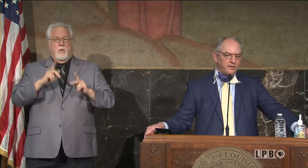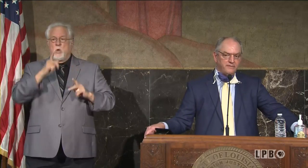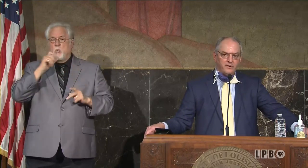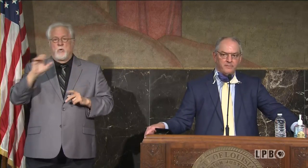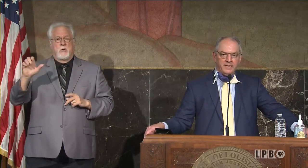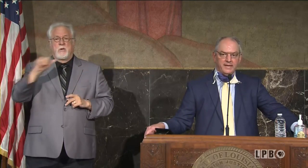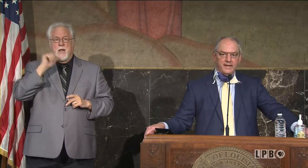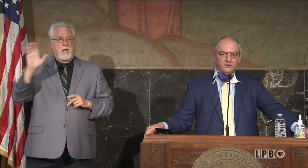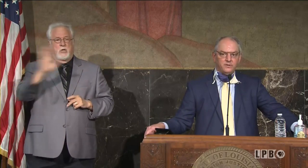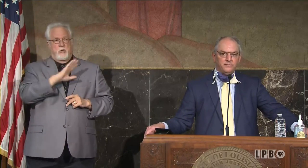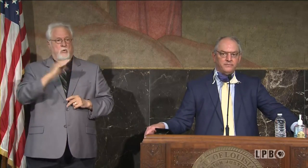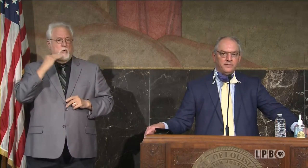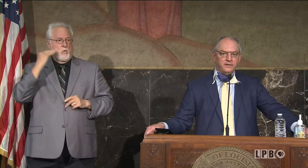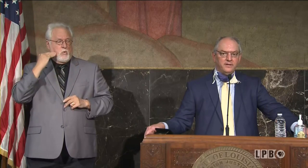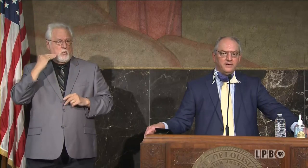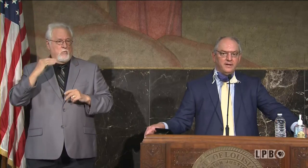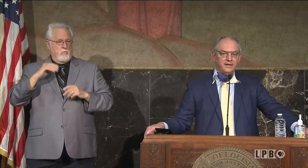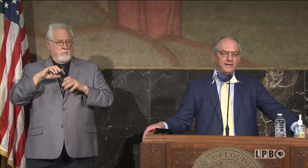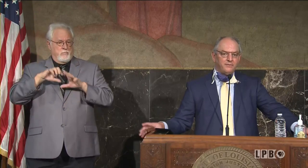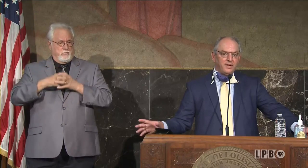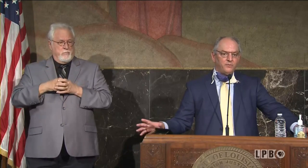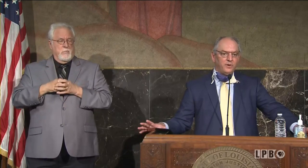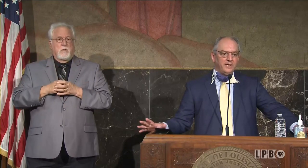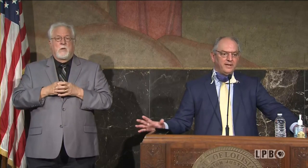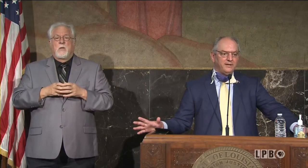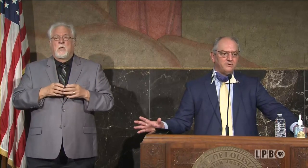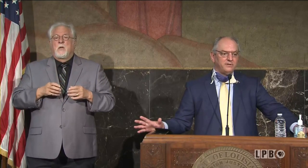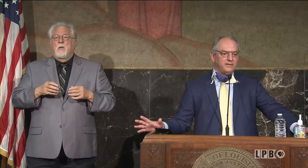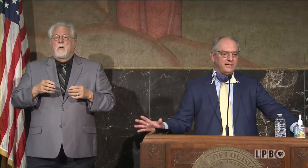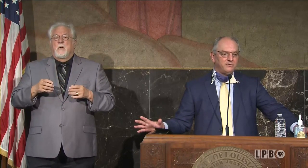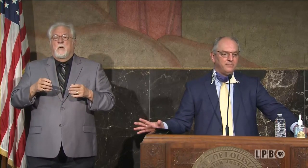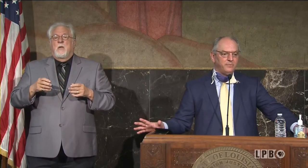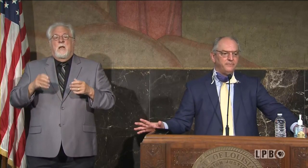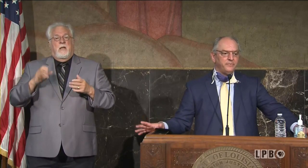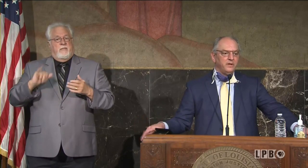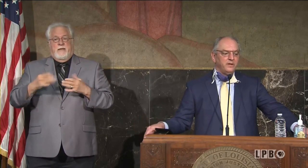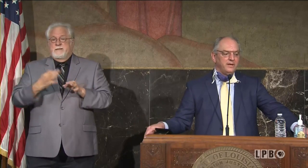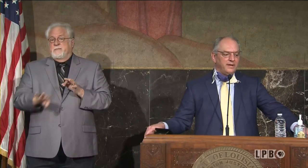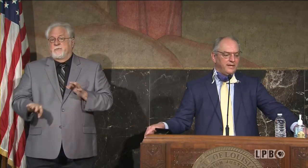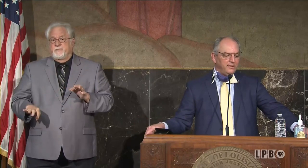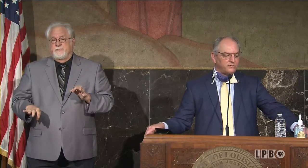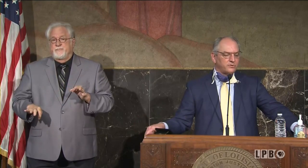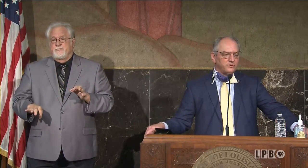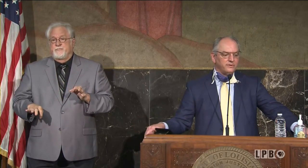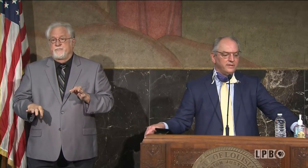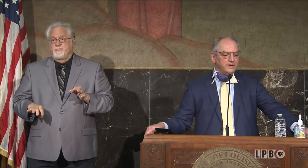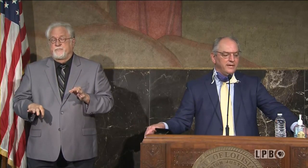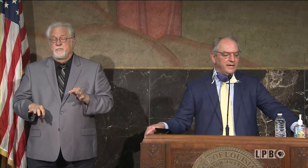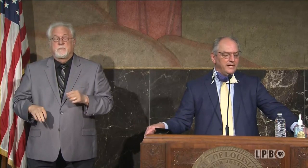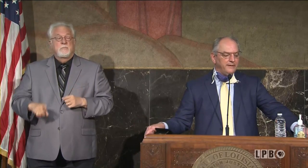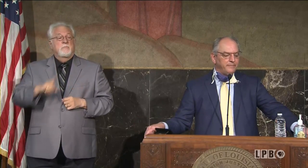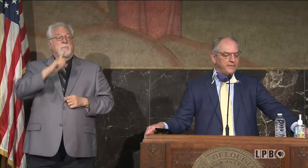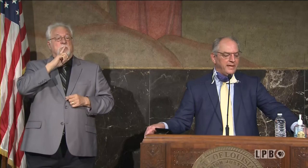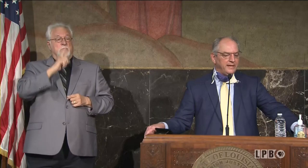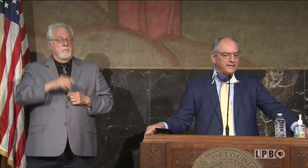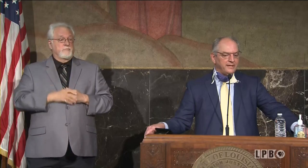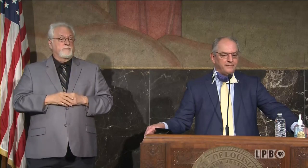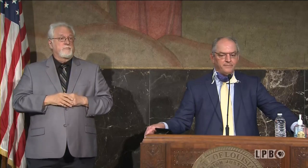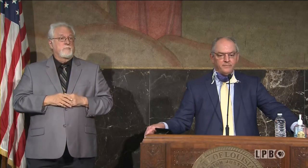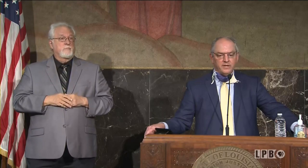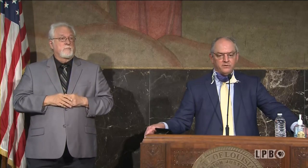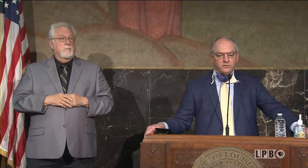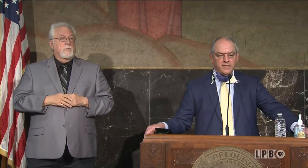part of their immediate household. It really is that simple. Now, it is true